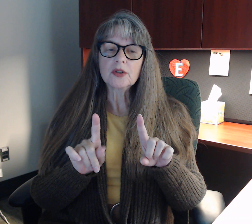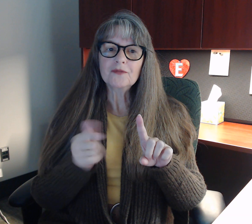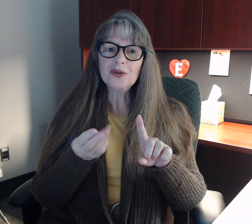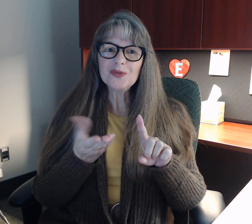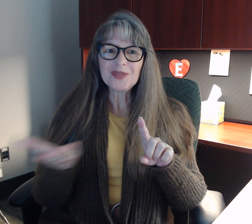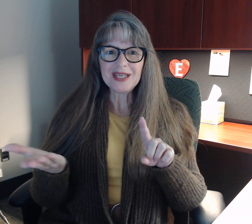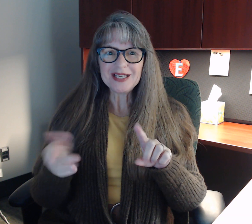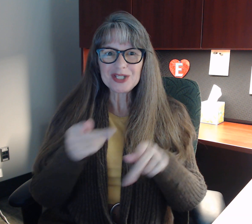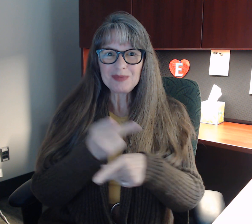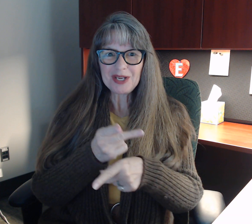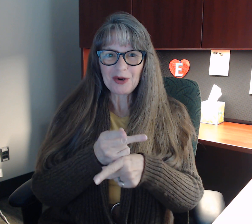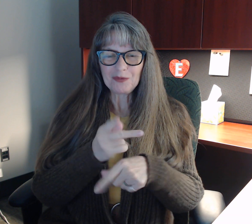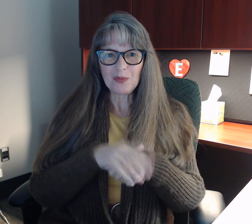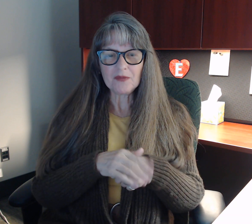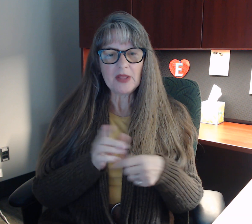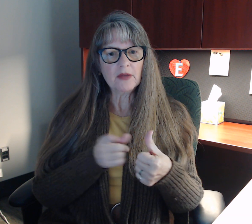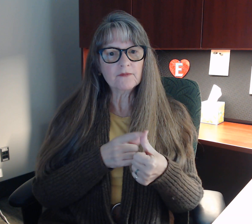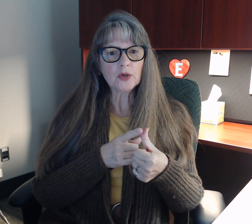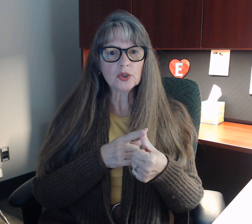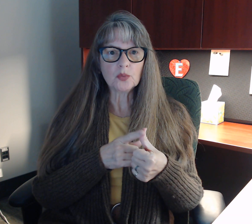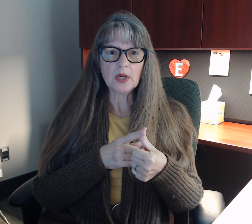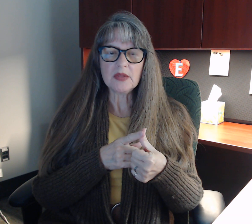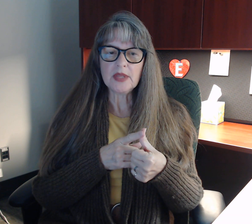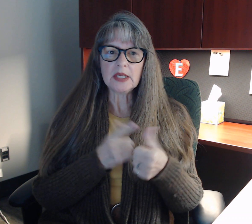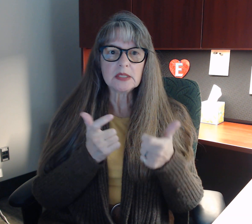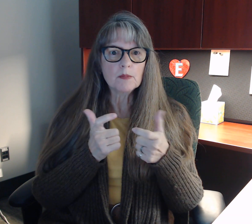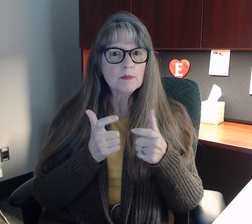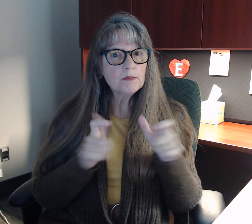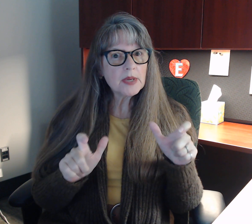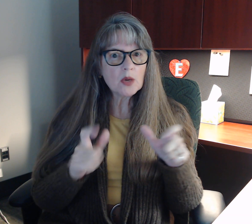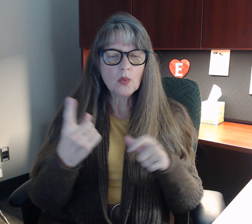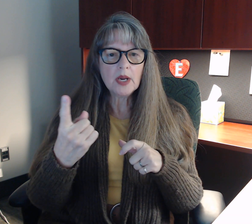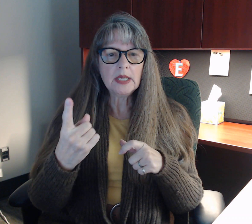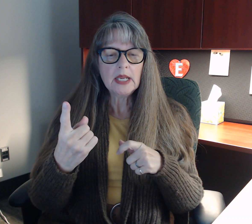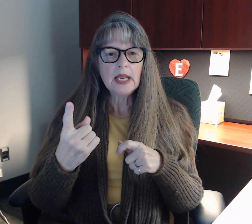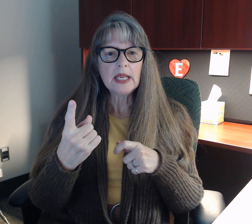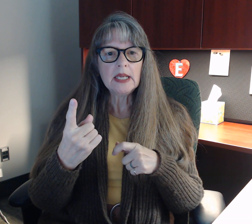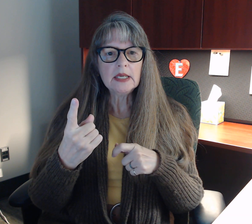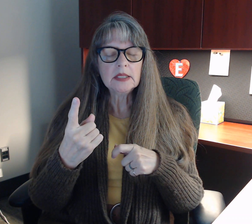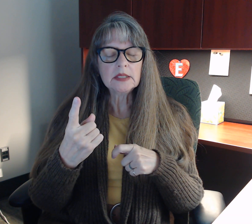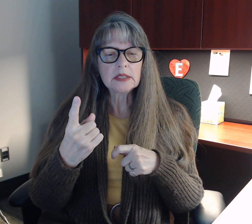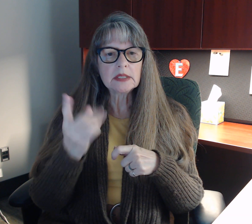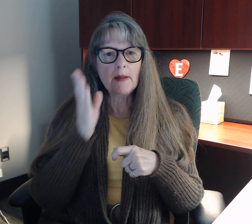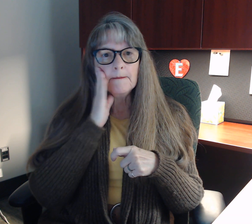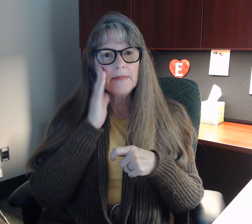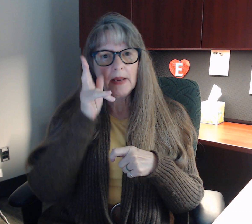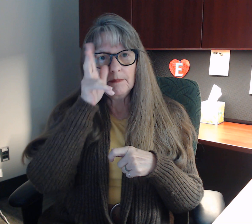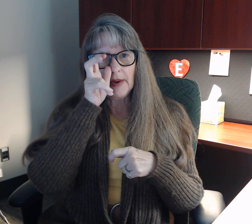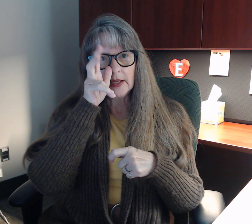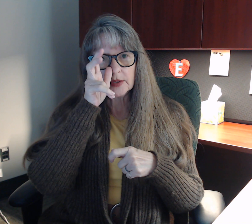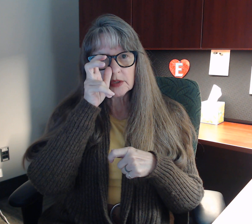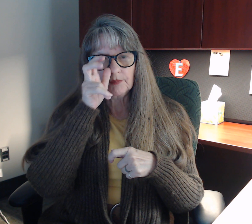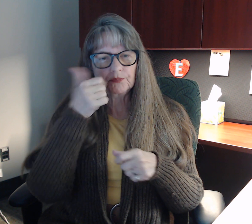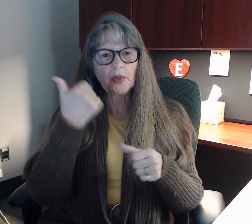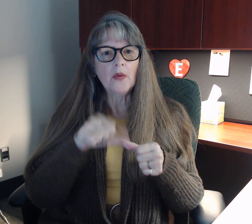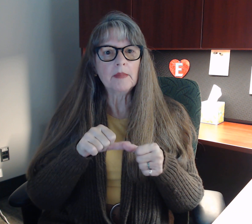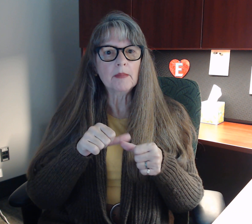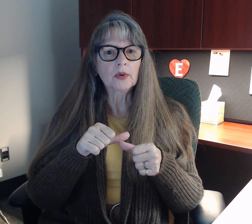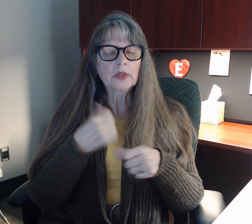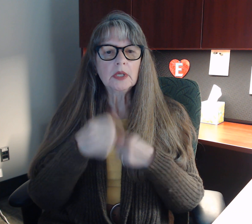few things to be careful of, and the first one that is a big one is bed bugs. I remember